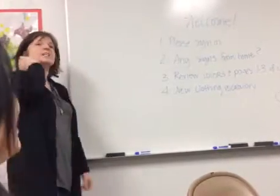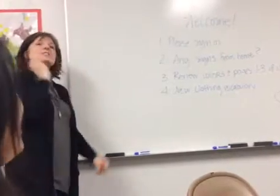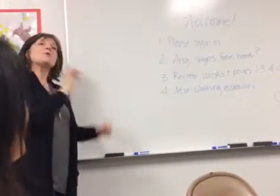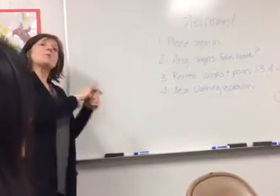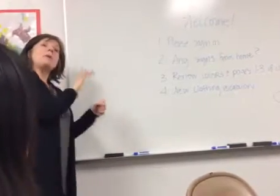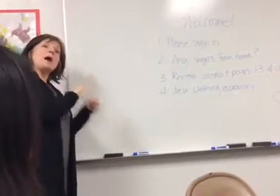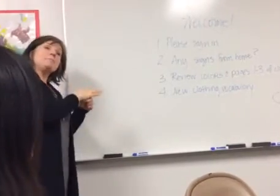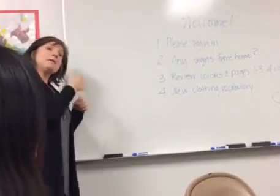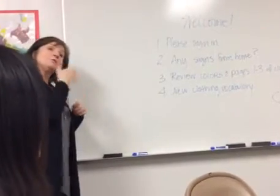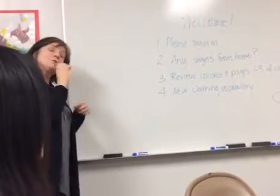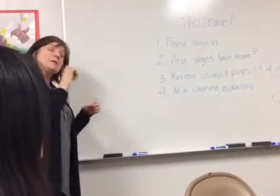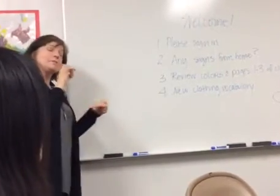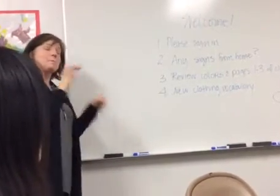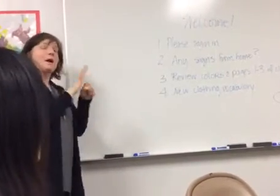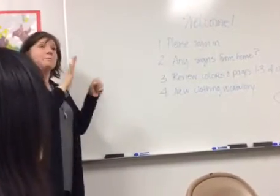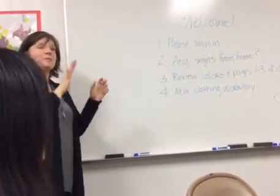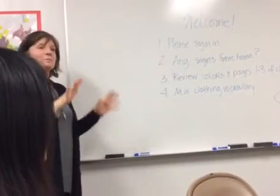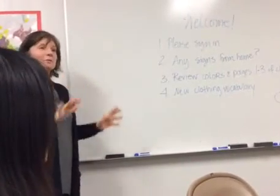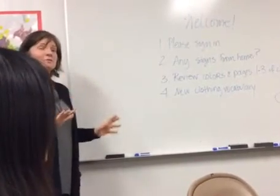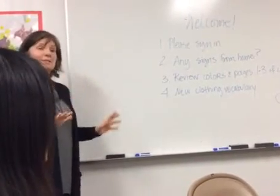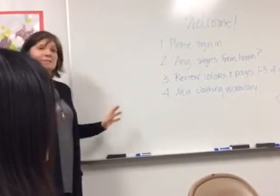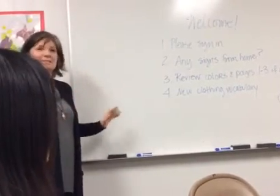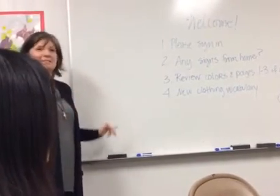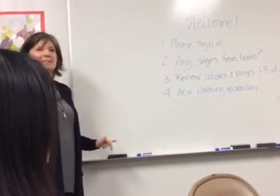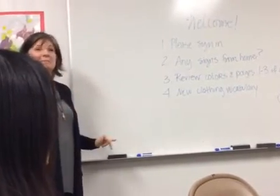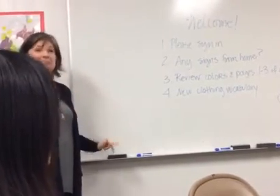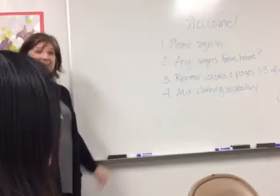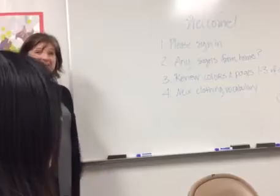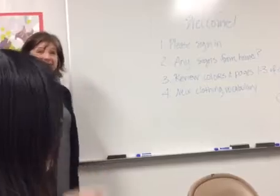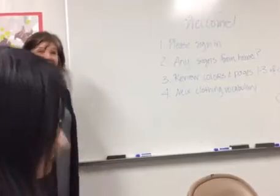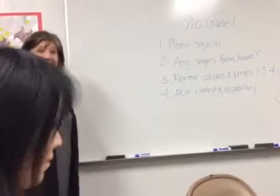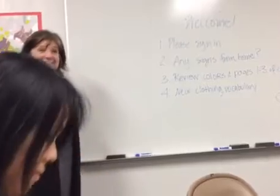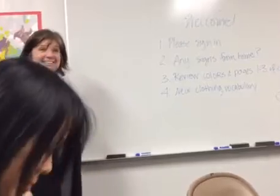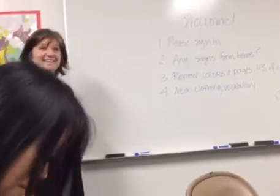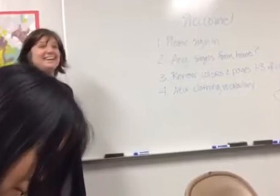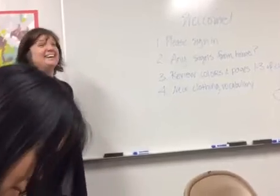So the pop that you drink and the pop that the balloon does is the same sign.